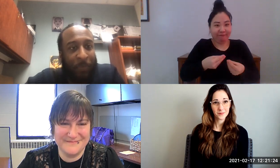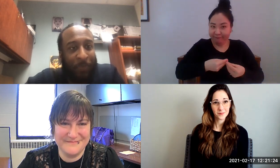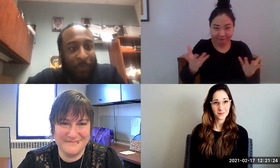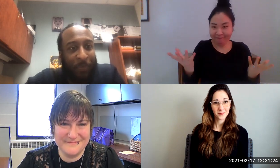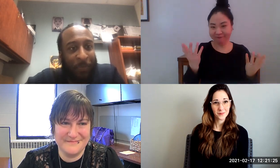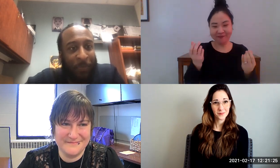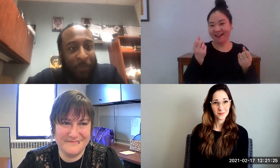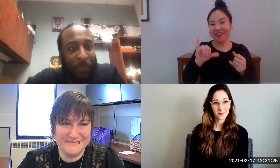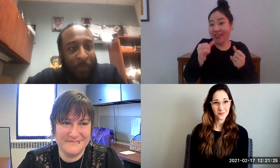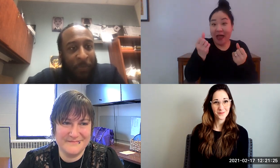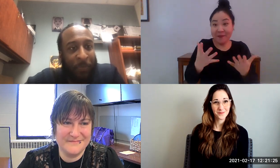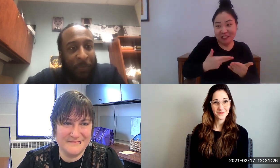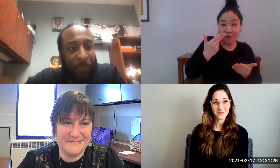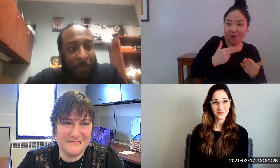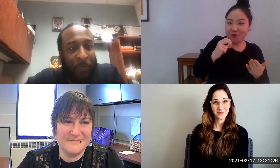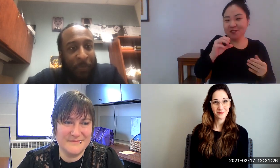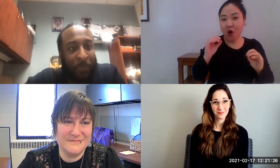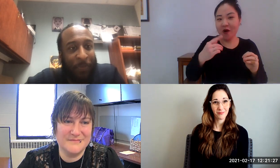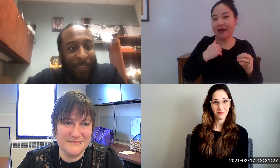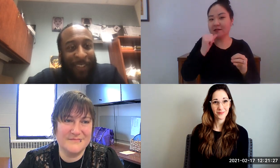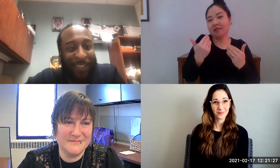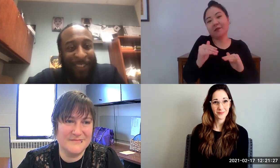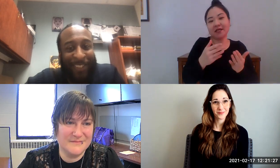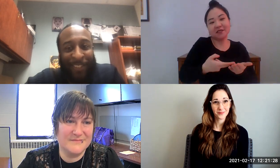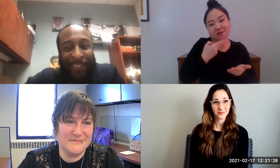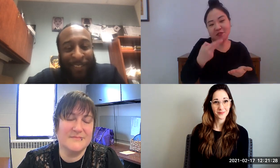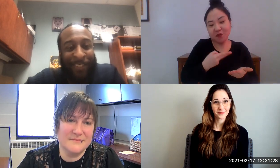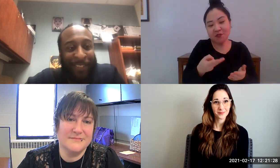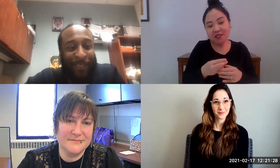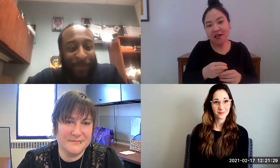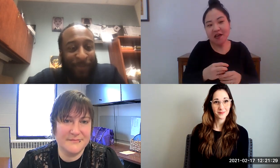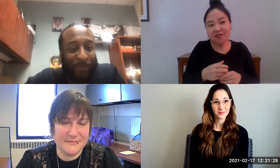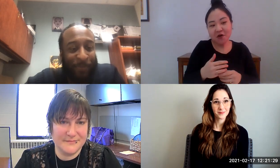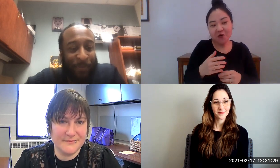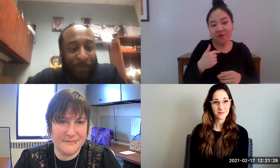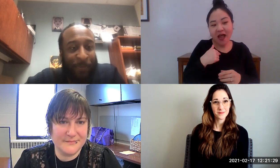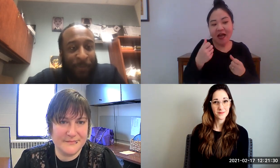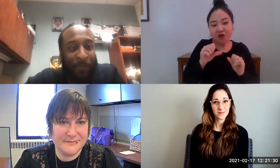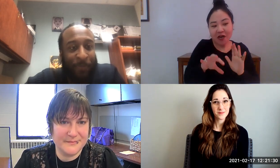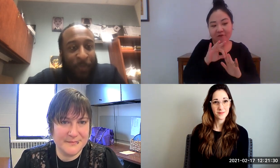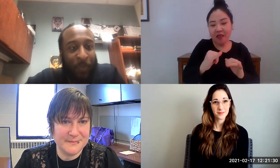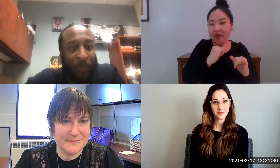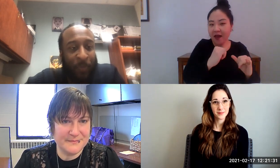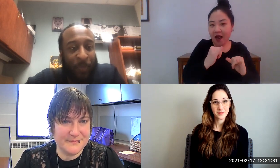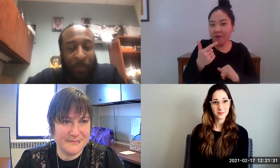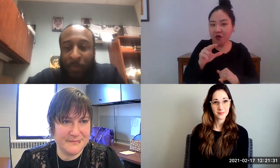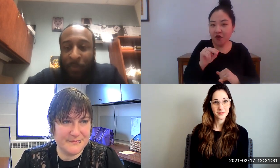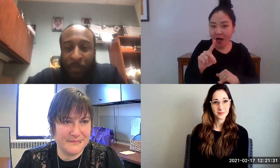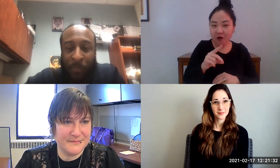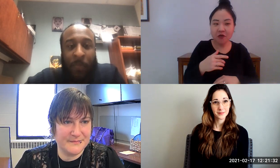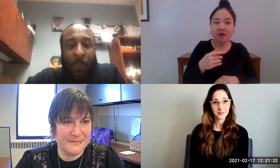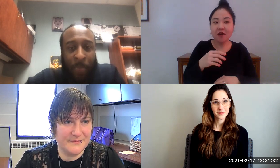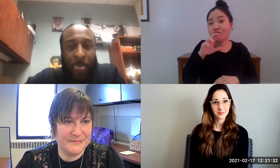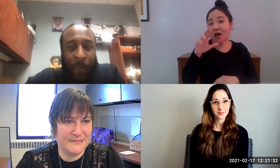have that many spoons. No one has unlimited spoons. So I try to find that